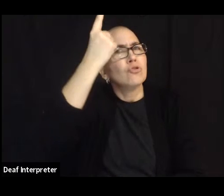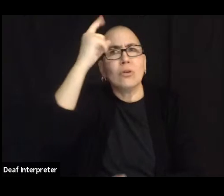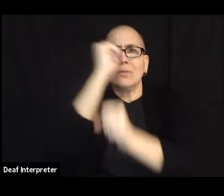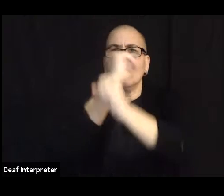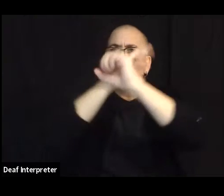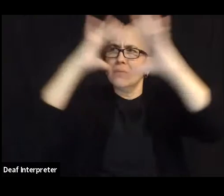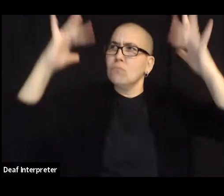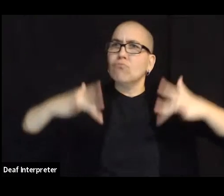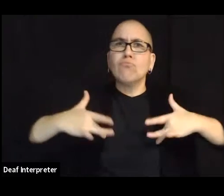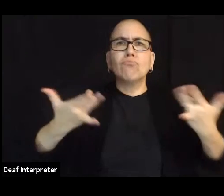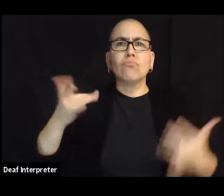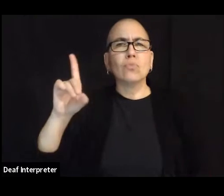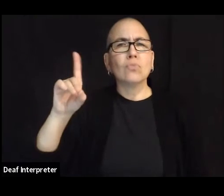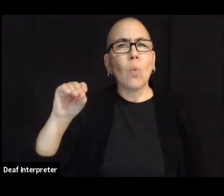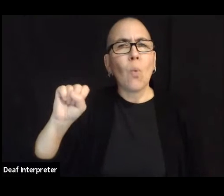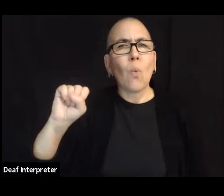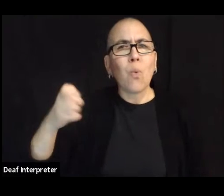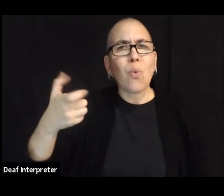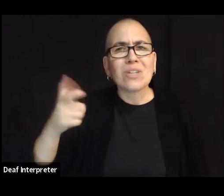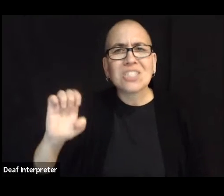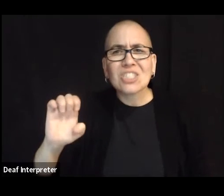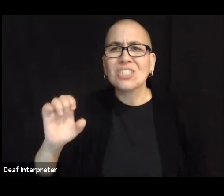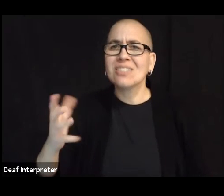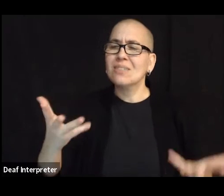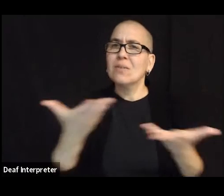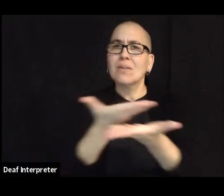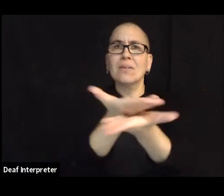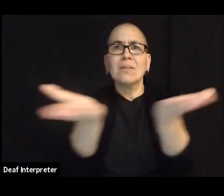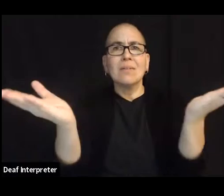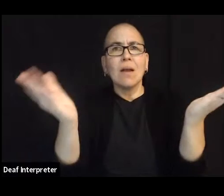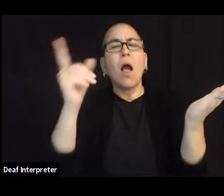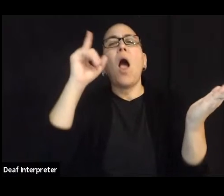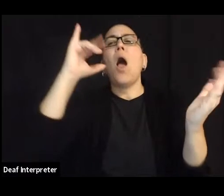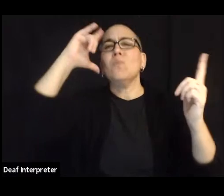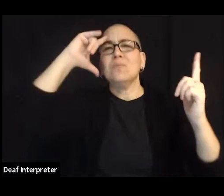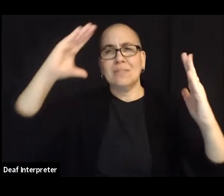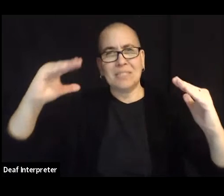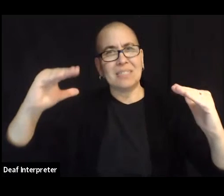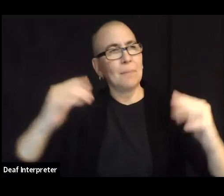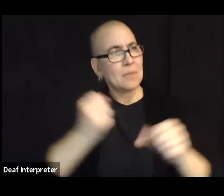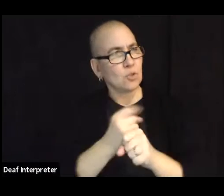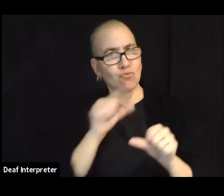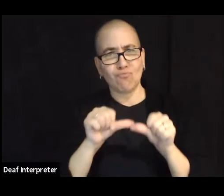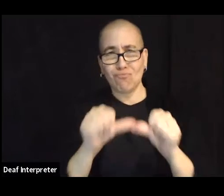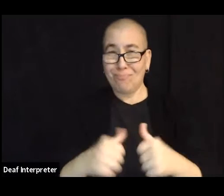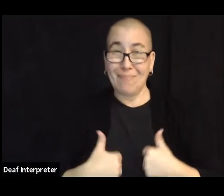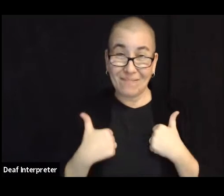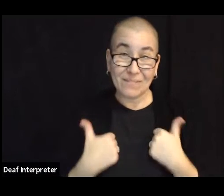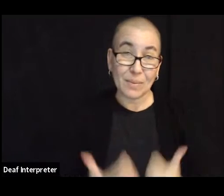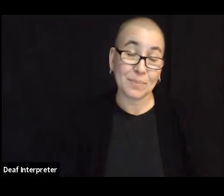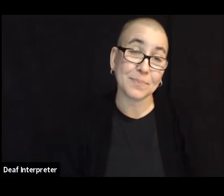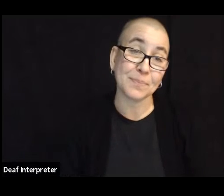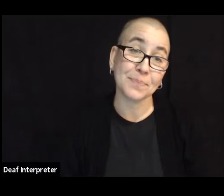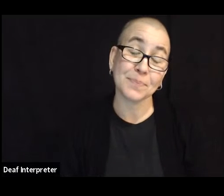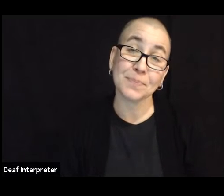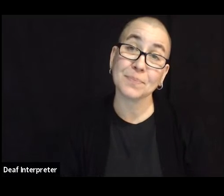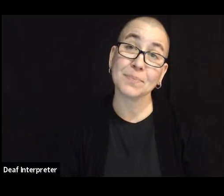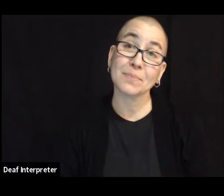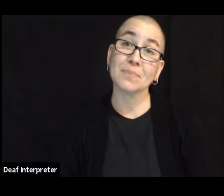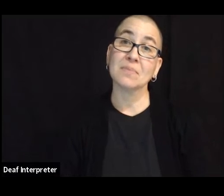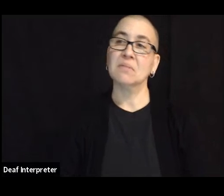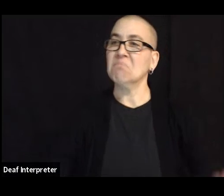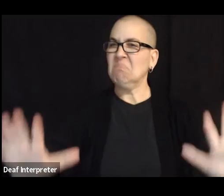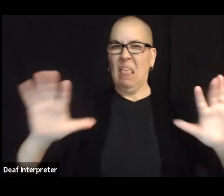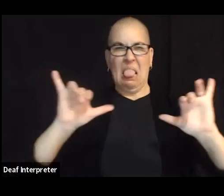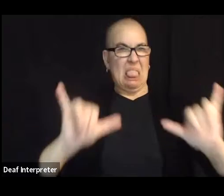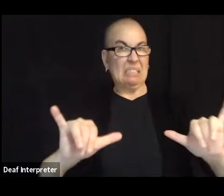have realistic expectations. Thank you. All right, that is all the time we have for this afternoon. We invite anyone